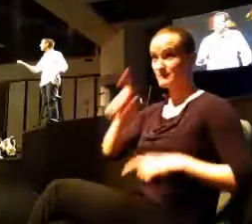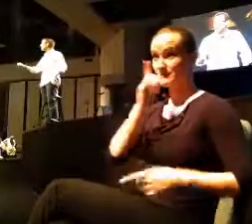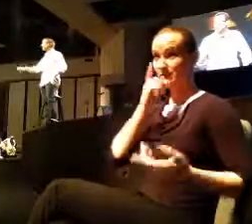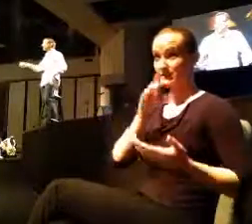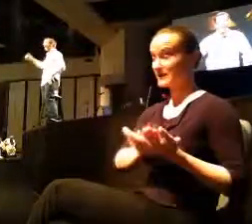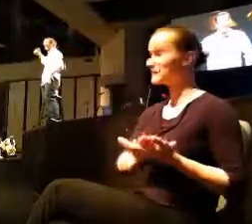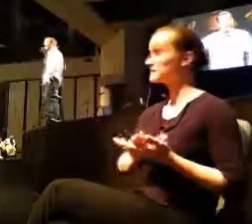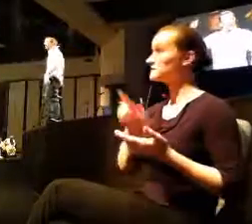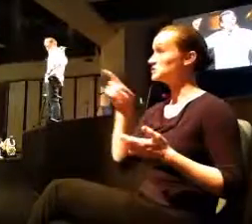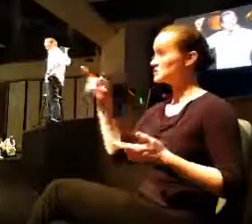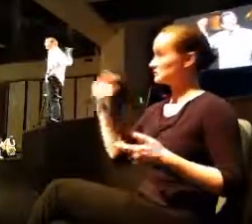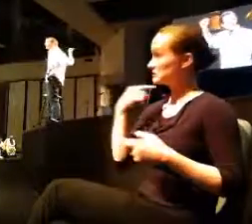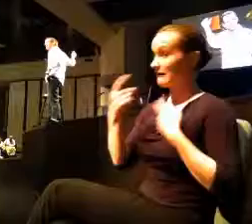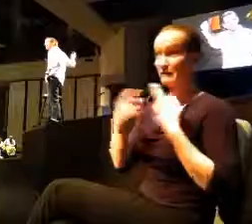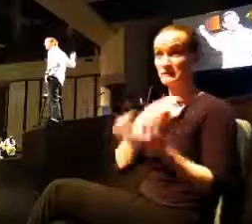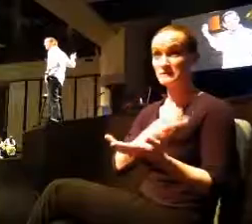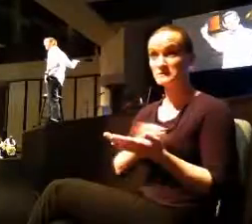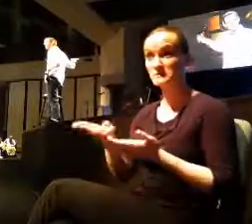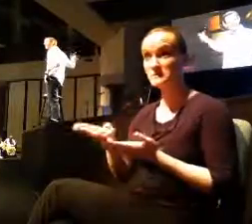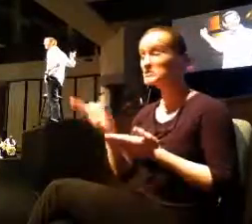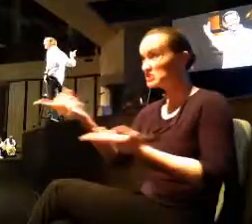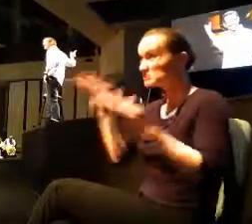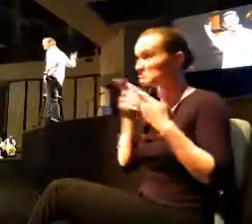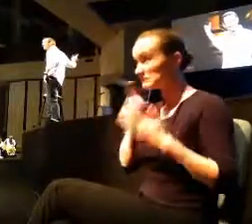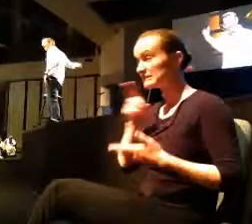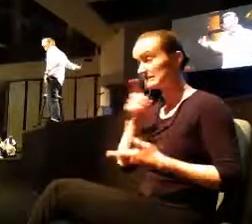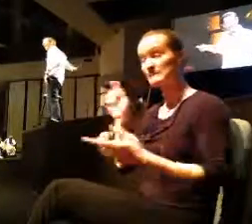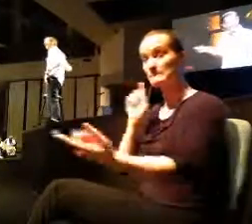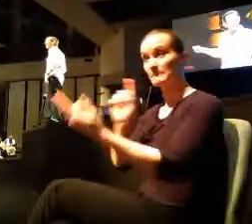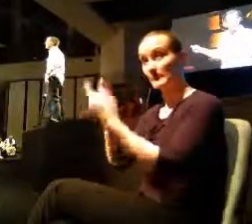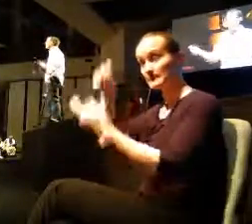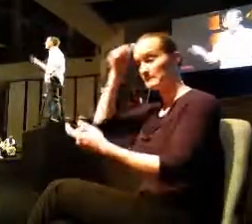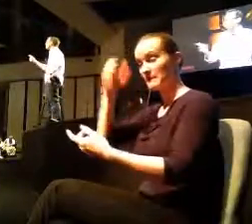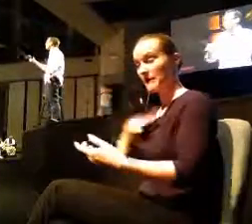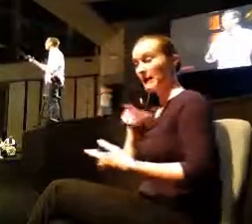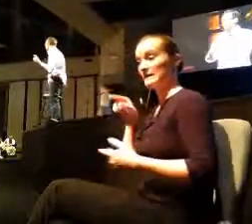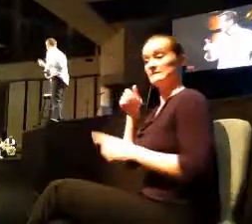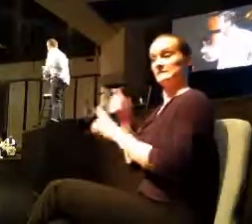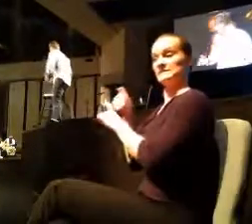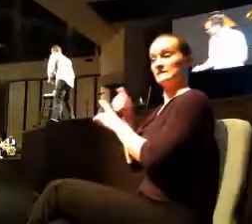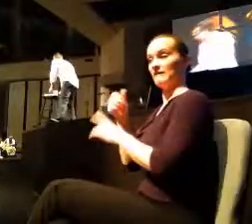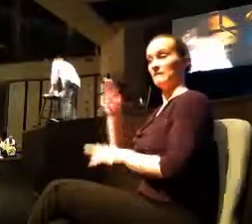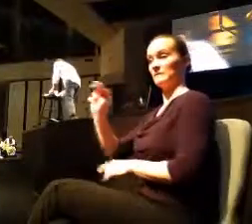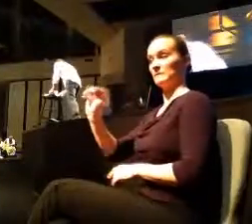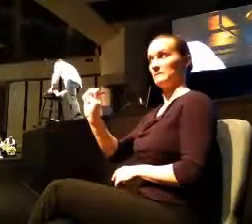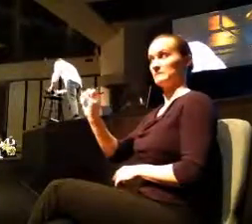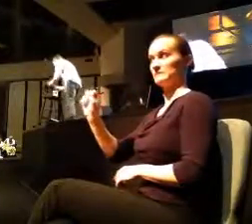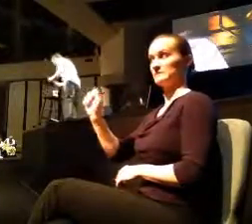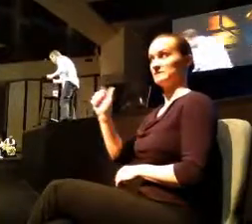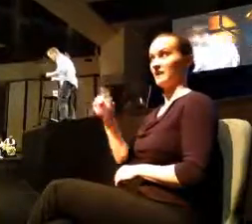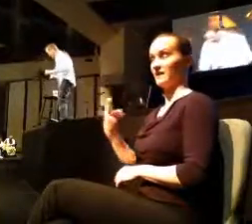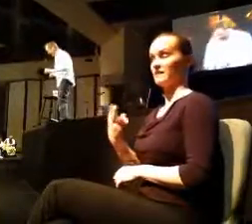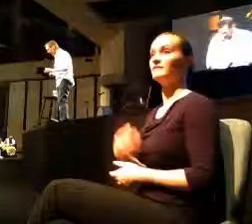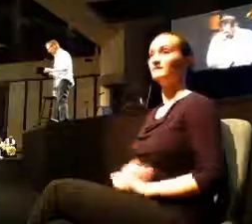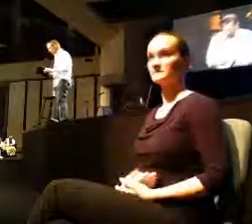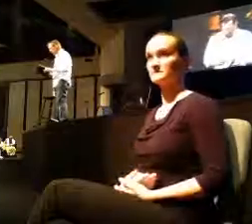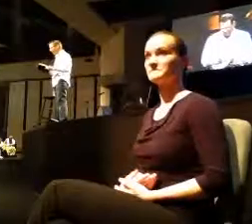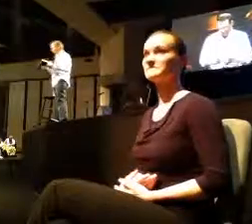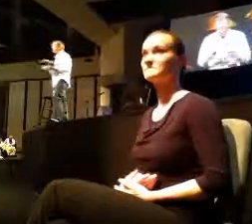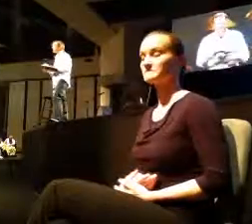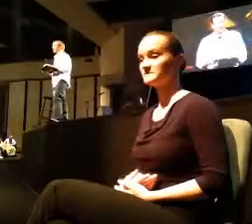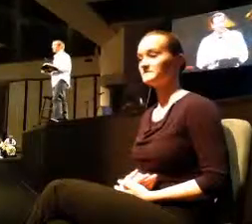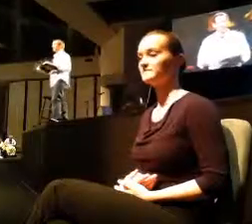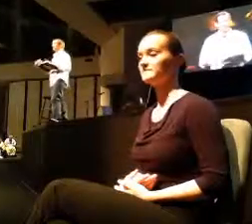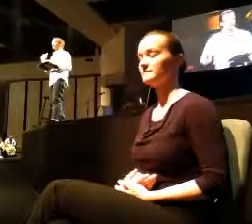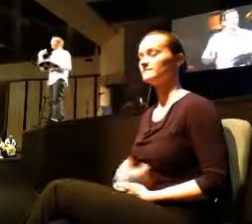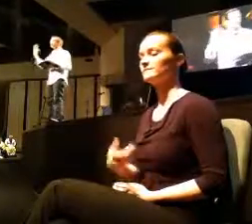she's telling the truth and that she actually met a man that is the Messiah. They come to believe it. And I love what